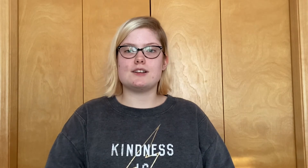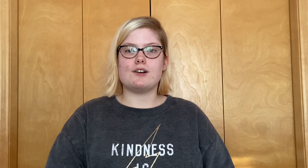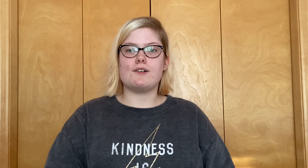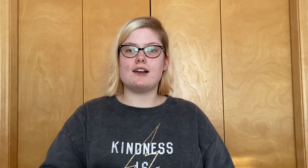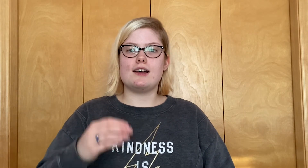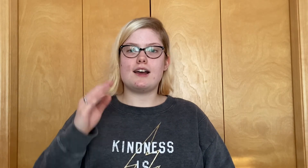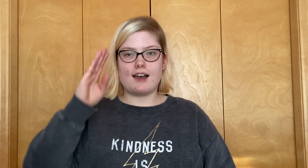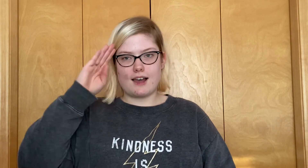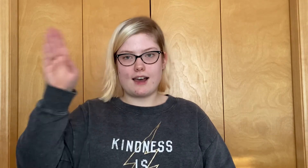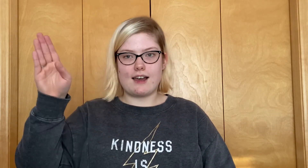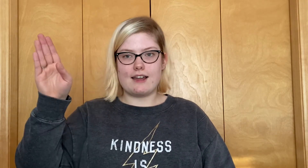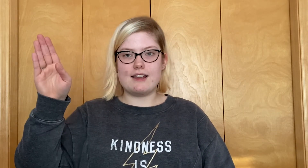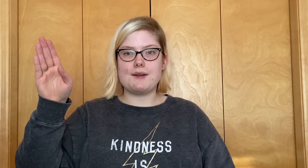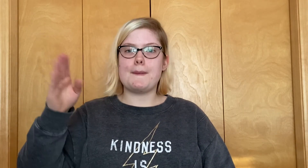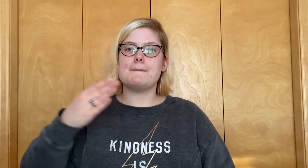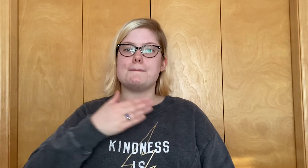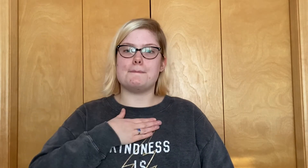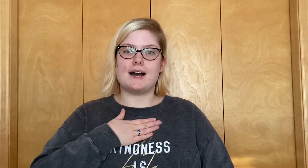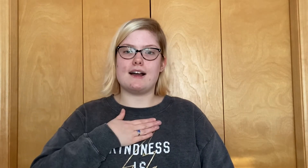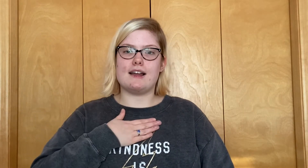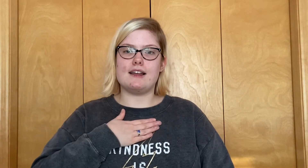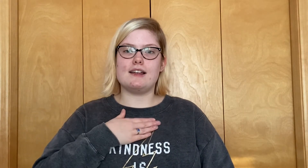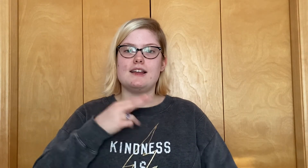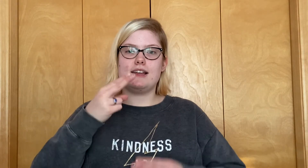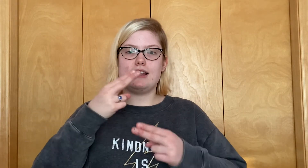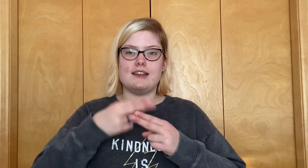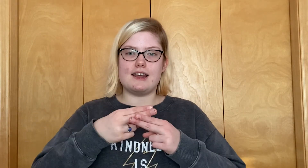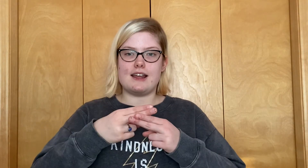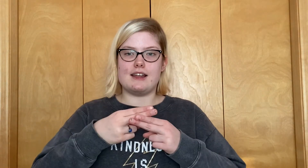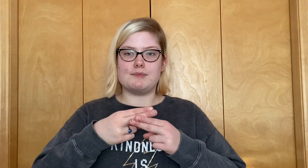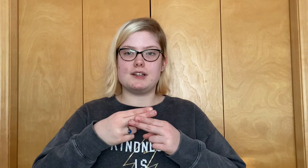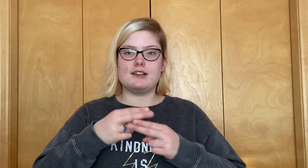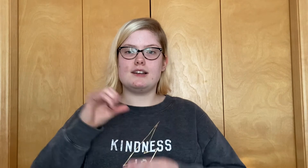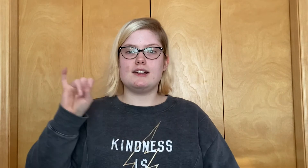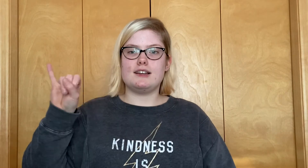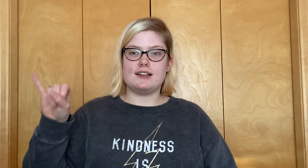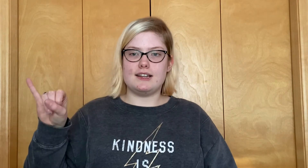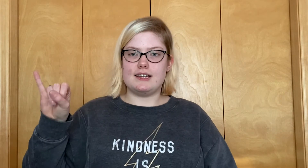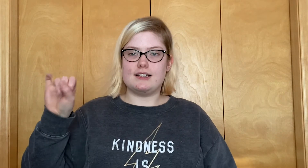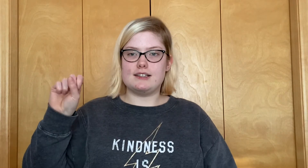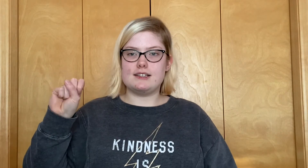So, hi, my name is